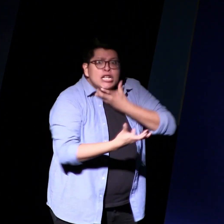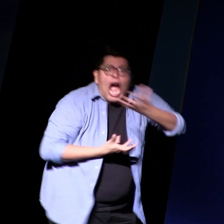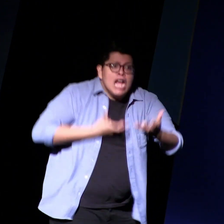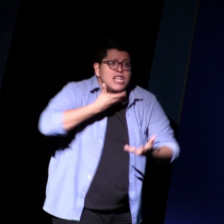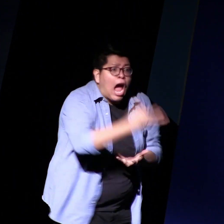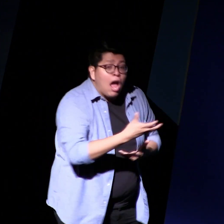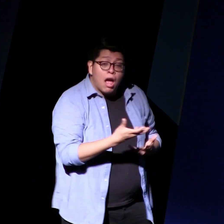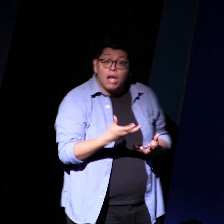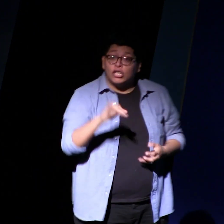"Stop, stop."